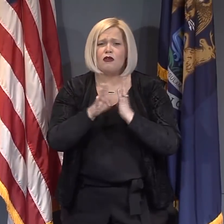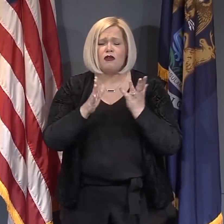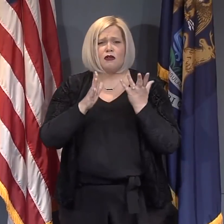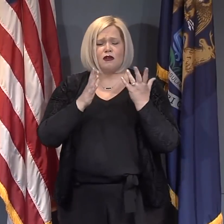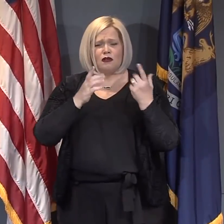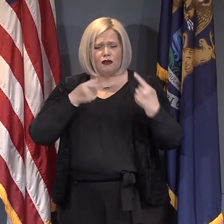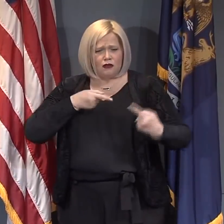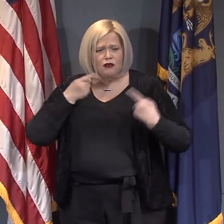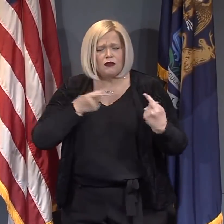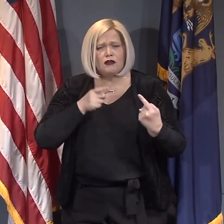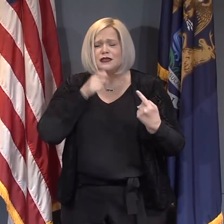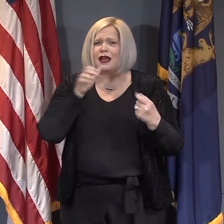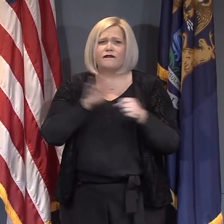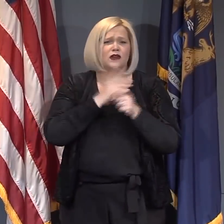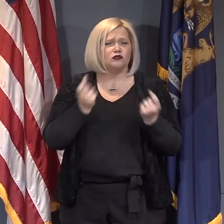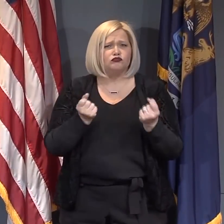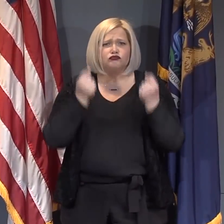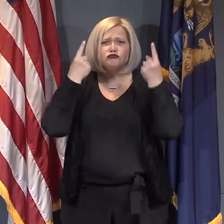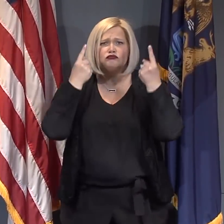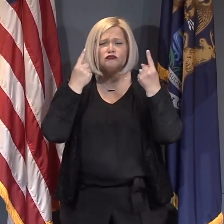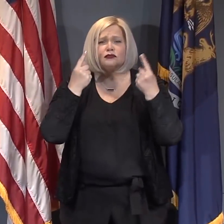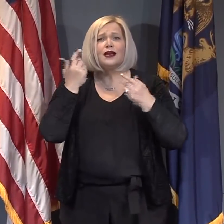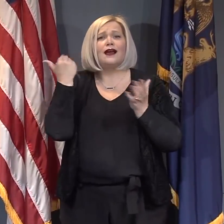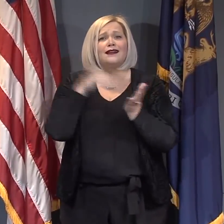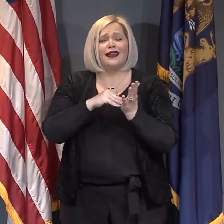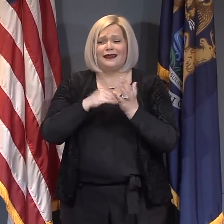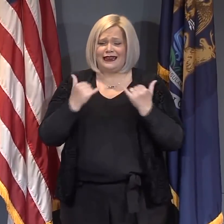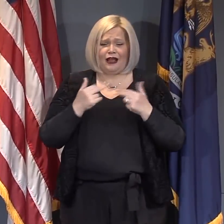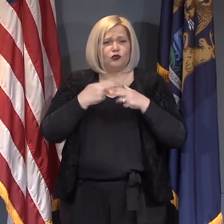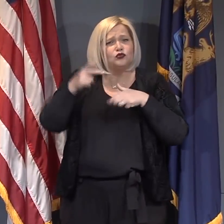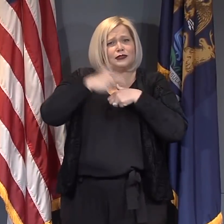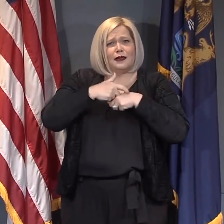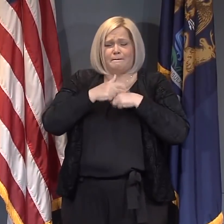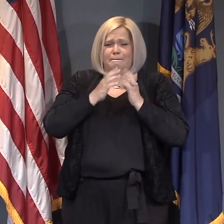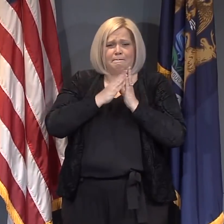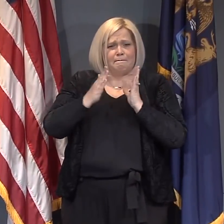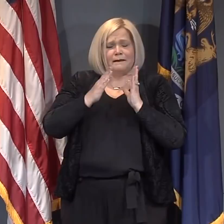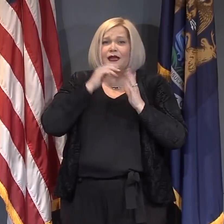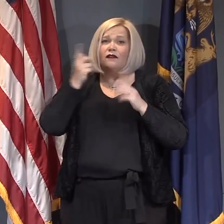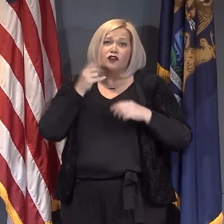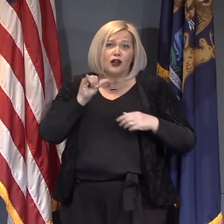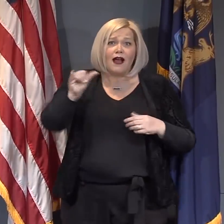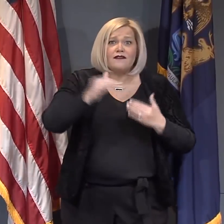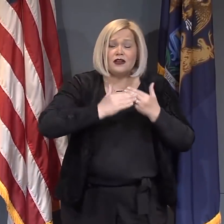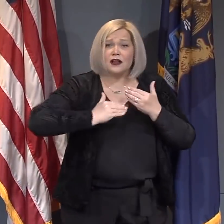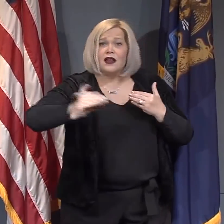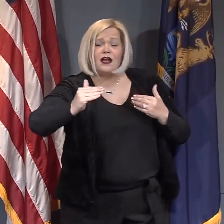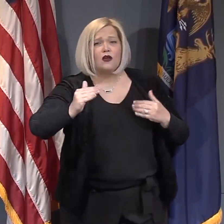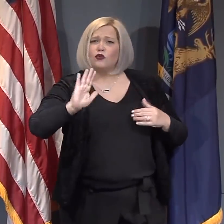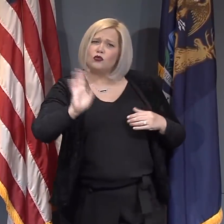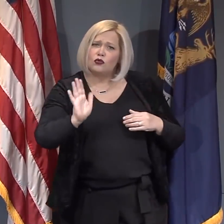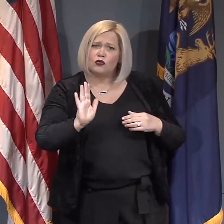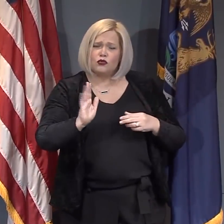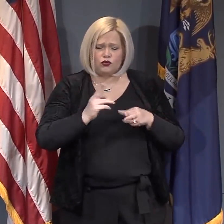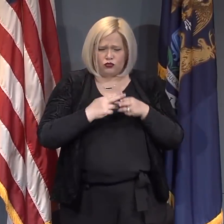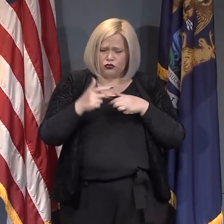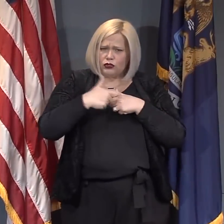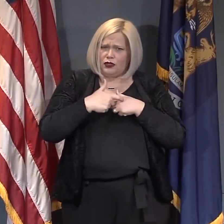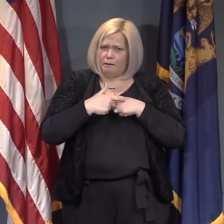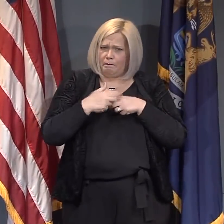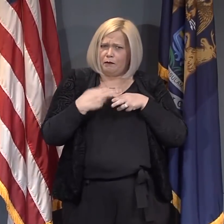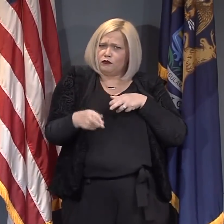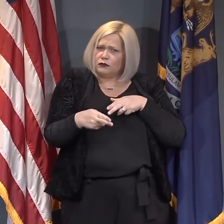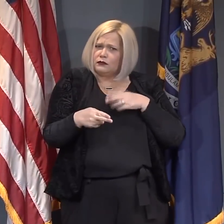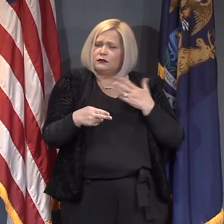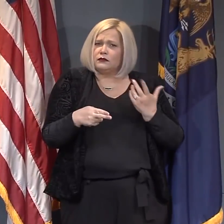is a moment in time. It is not the rest of our lives. This is a moment in time. It's tough, and I